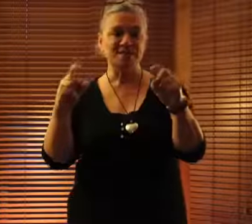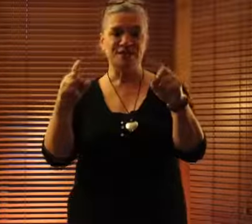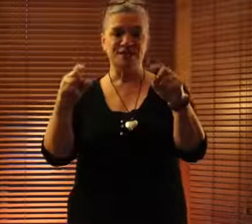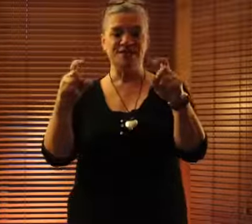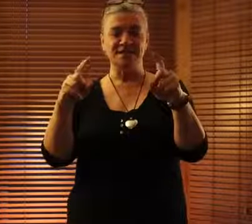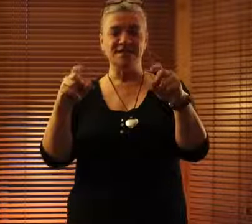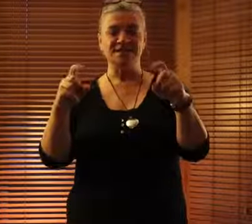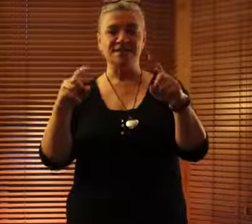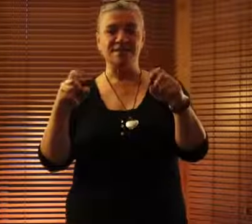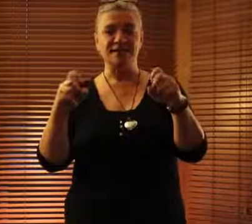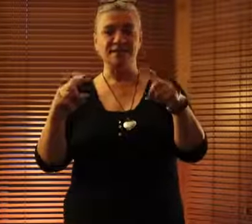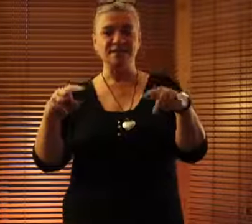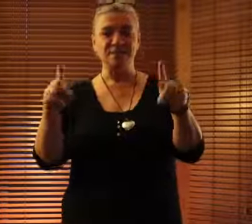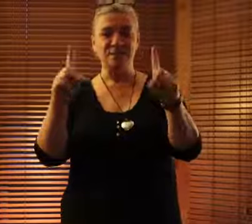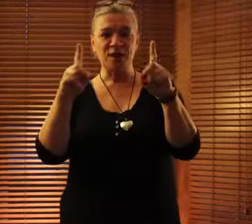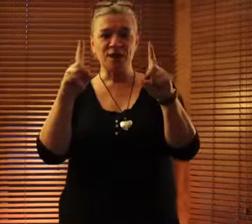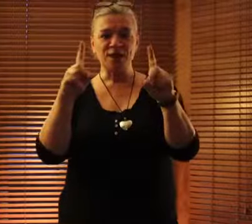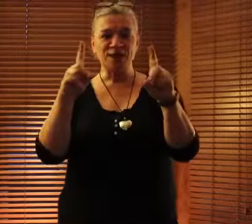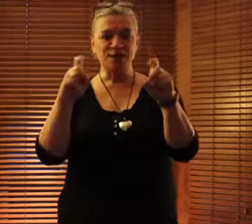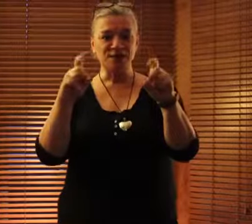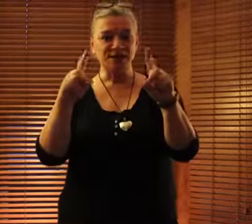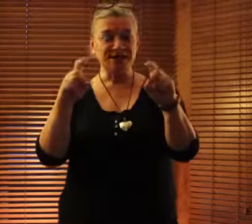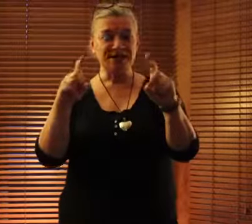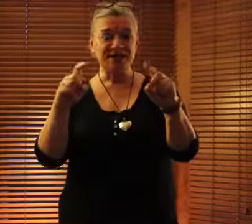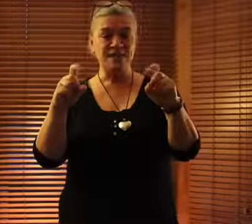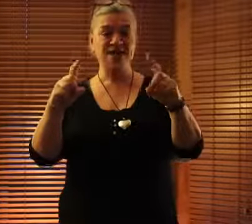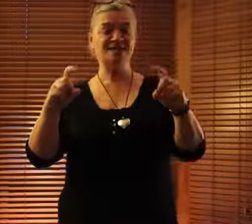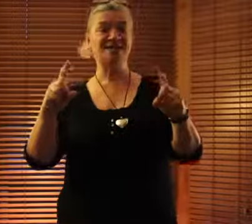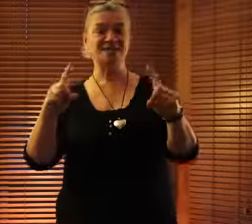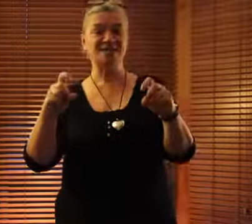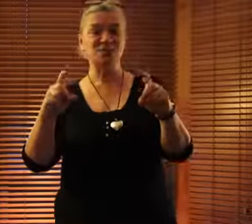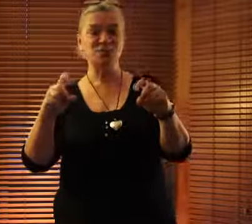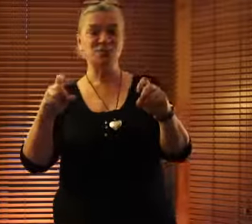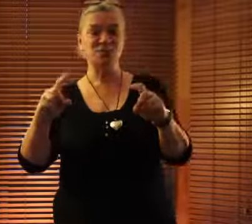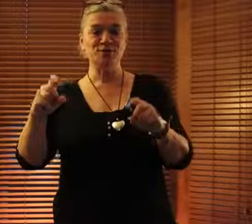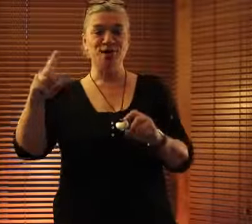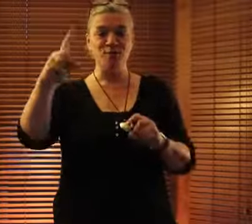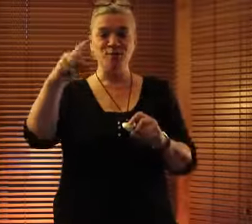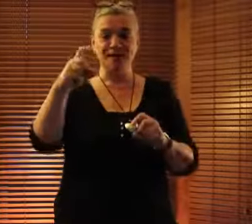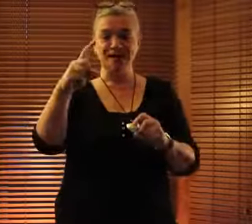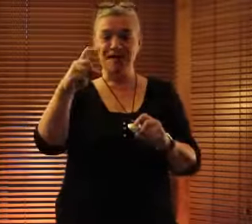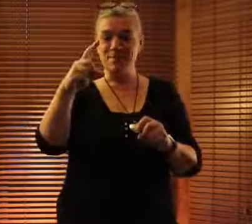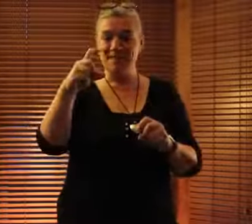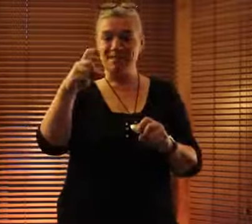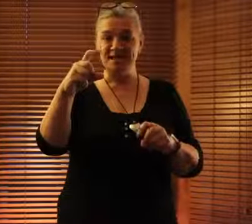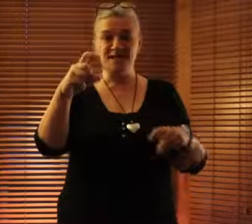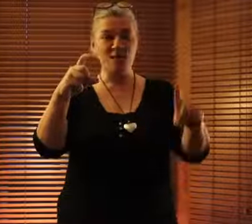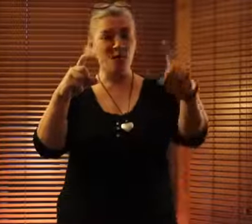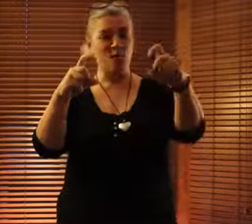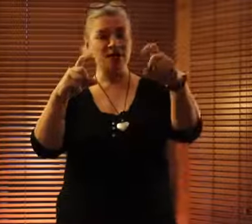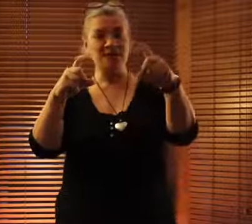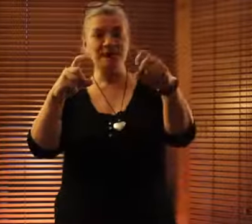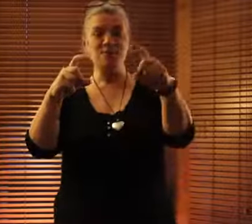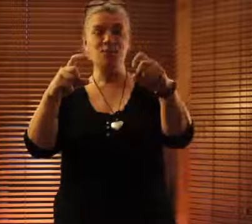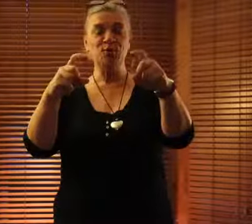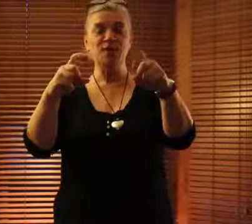dicky birds. So here we go. Two little dicky birds sitting on a wall. One named Peter, one named Paul.